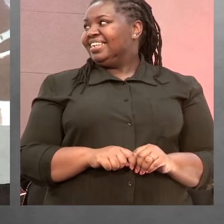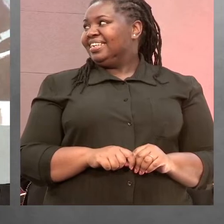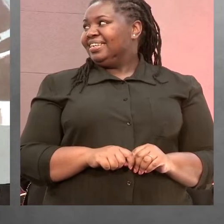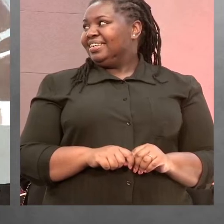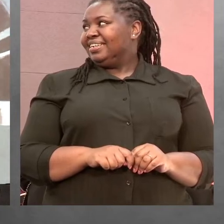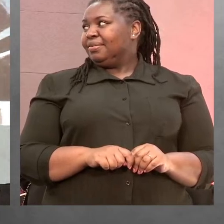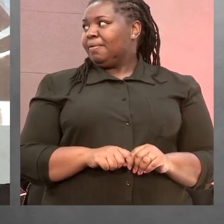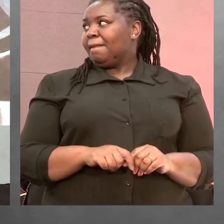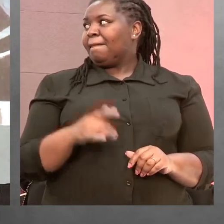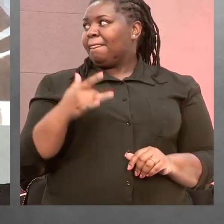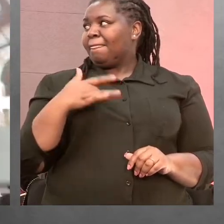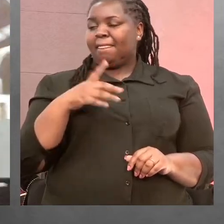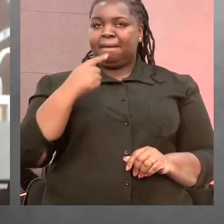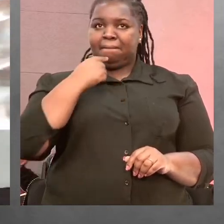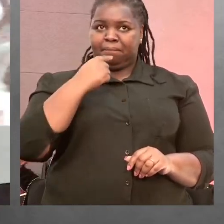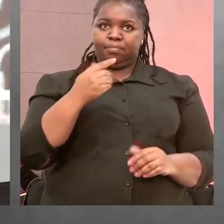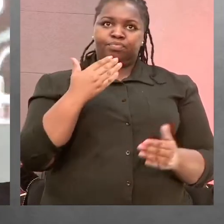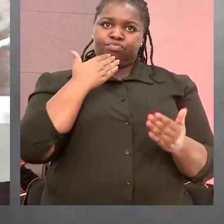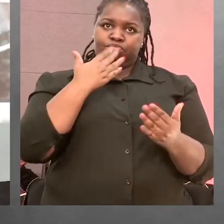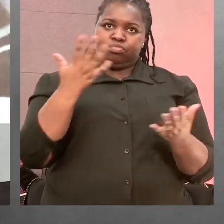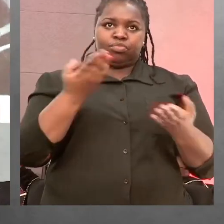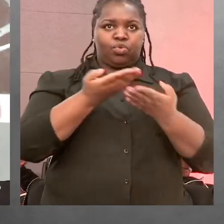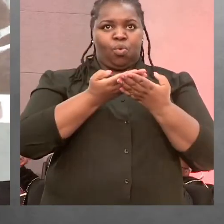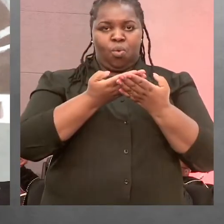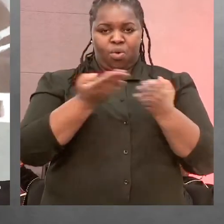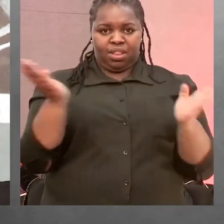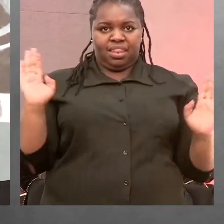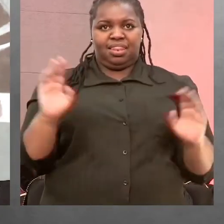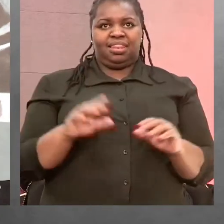I like to say thanks to everyone.